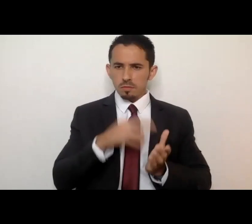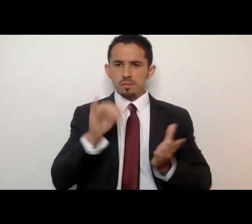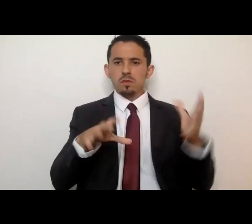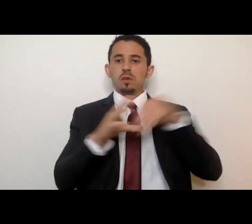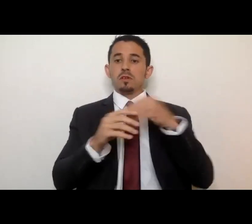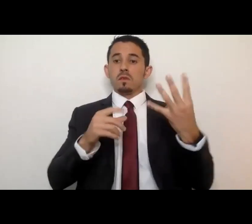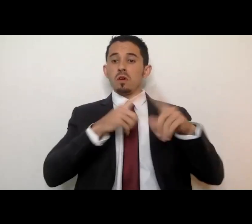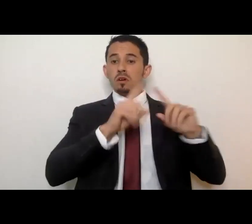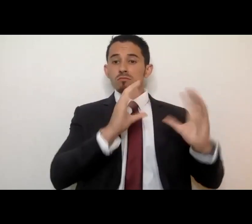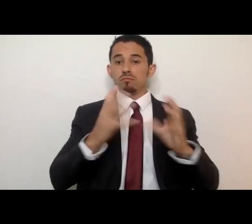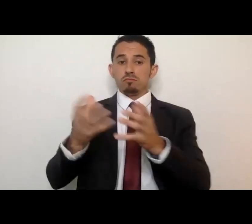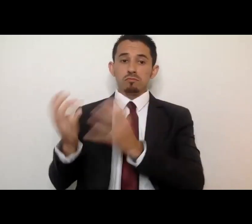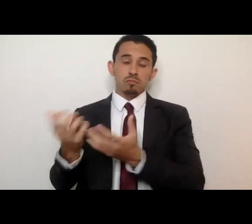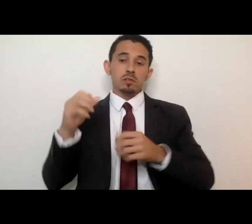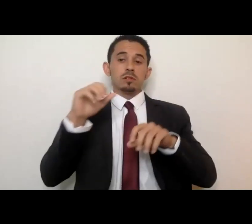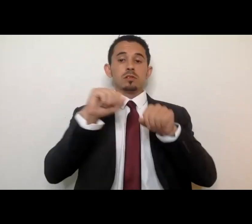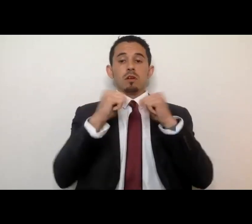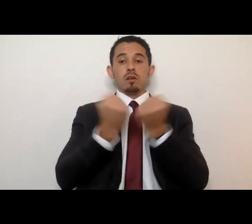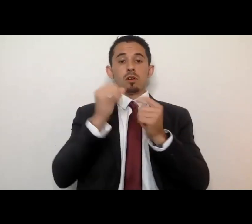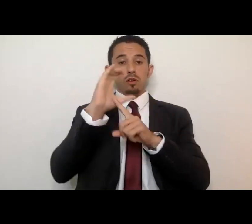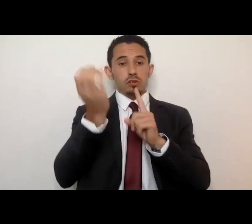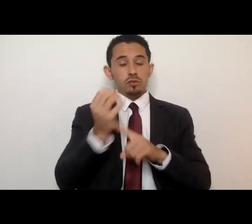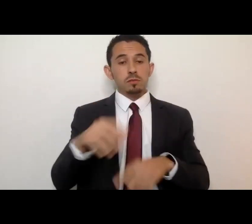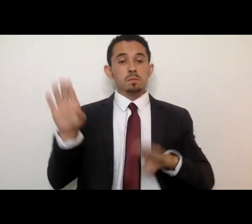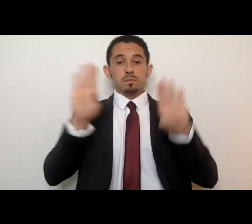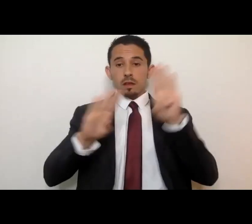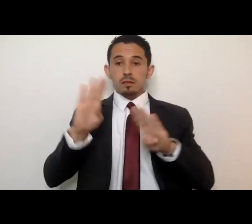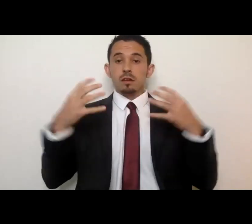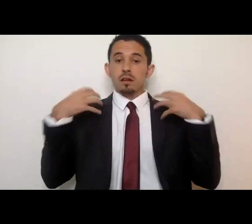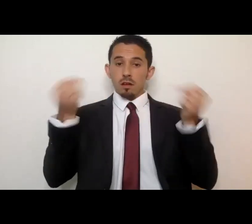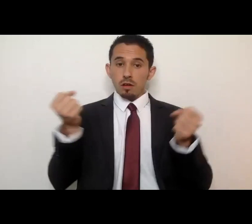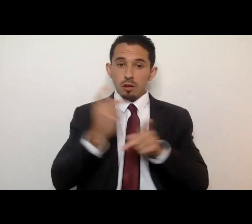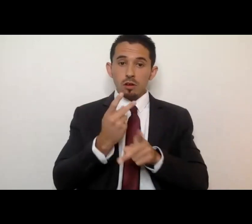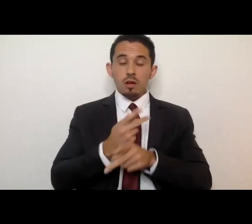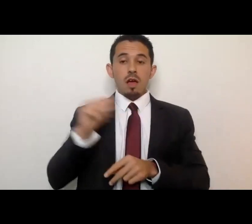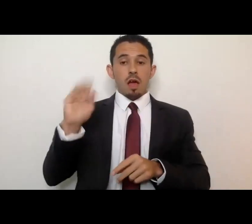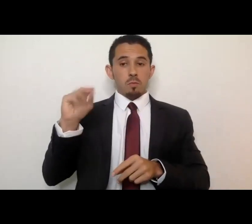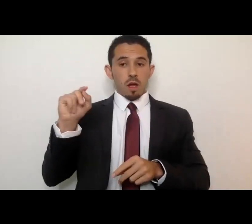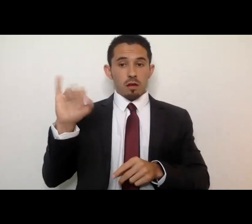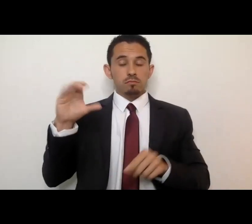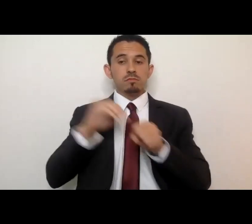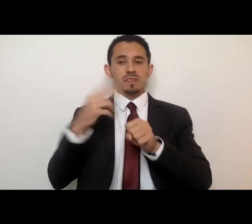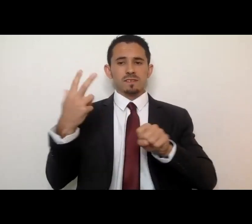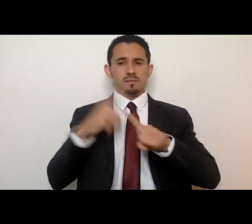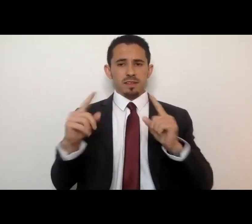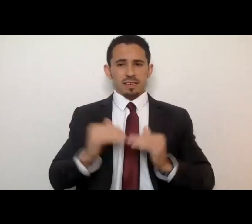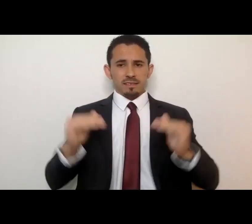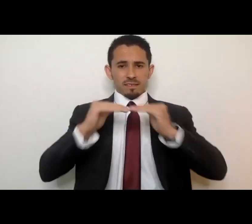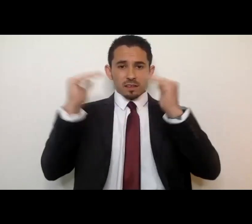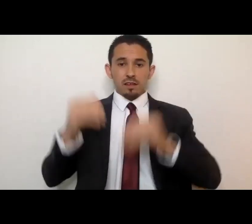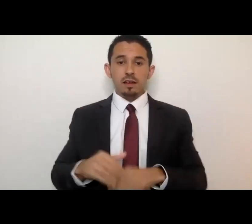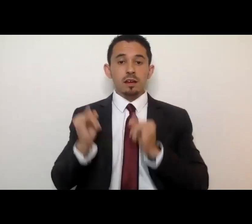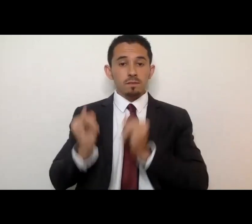see what roles these different factors have in 4 different domains: sociocultural, biological, healthcare, and